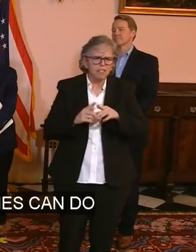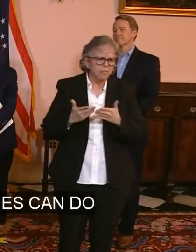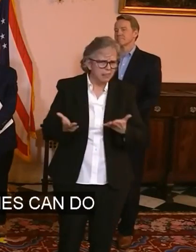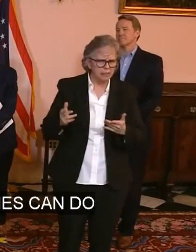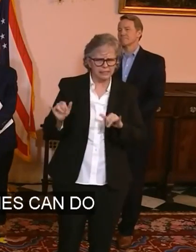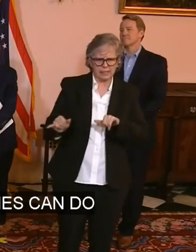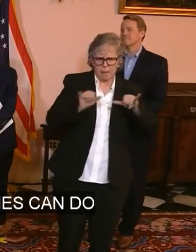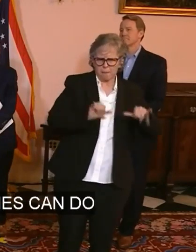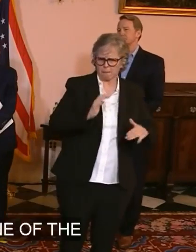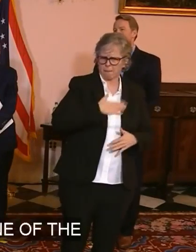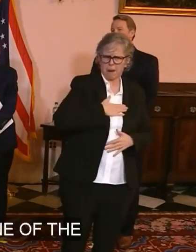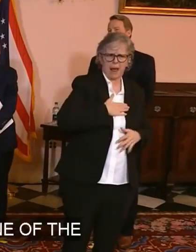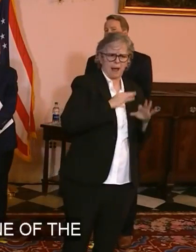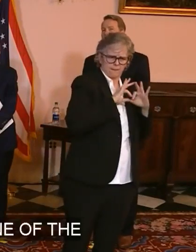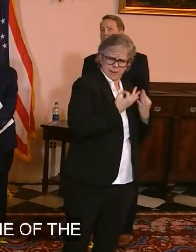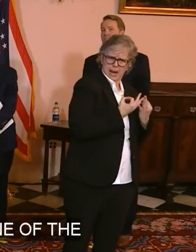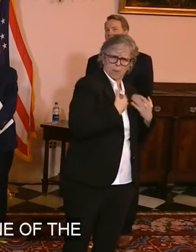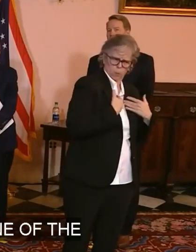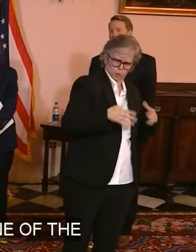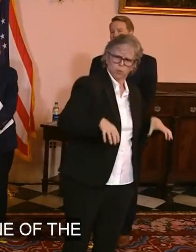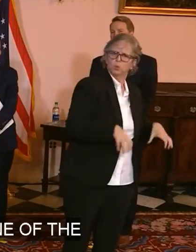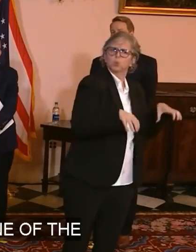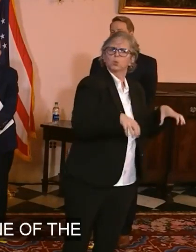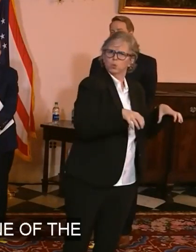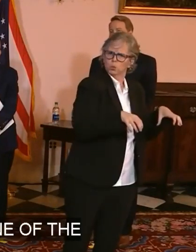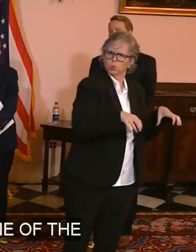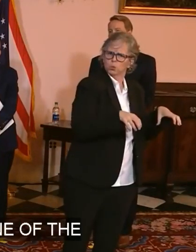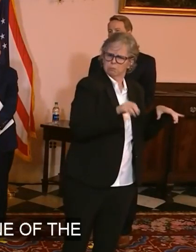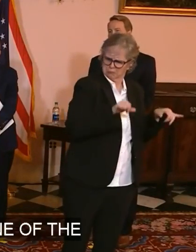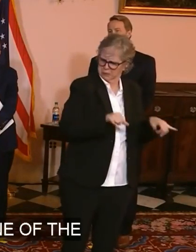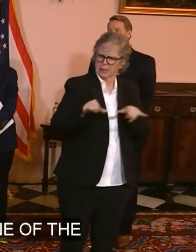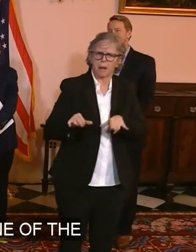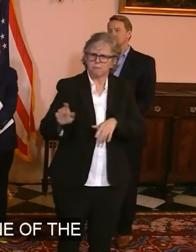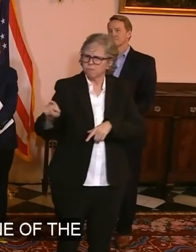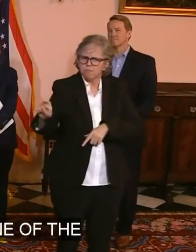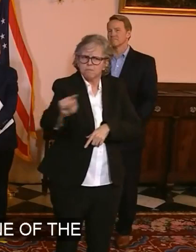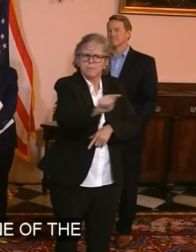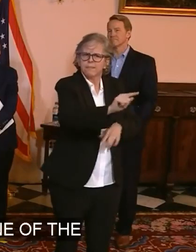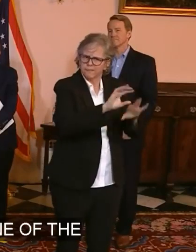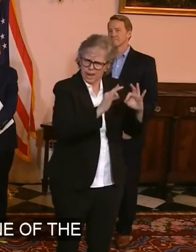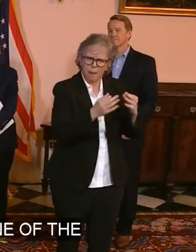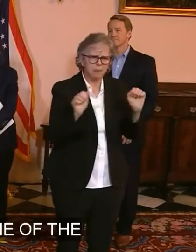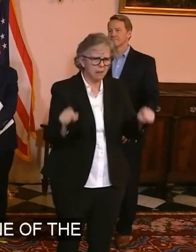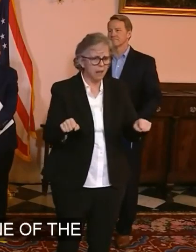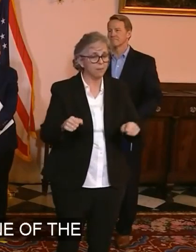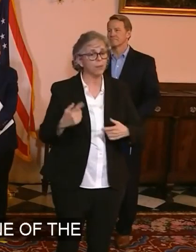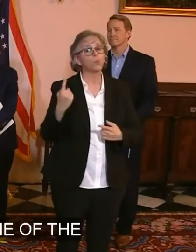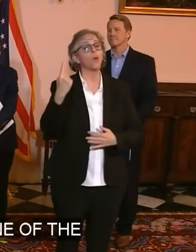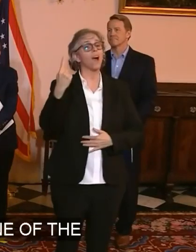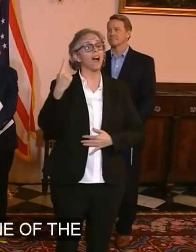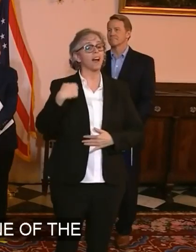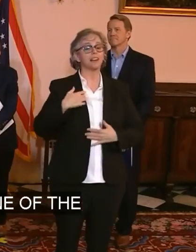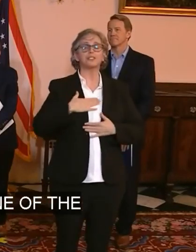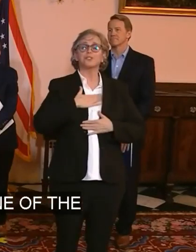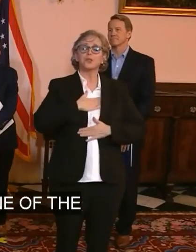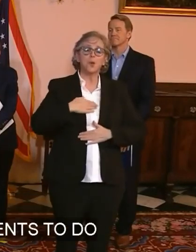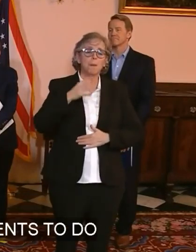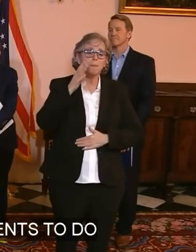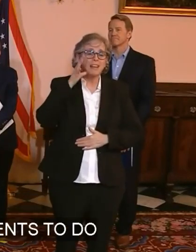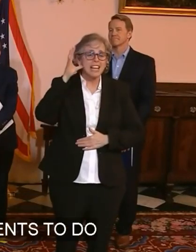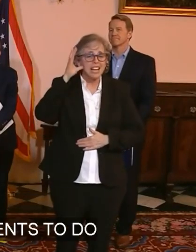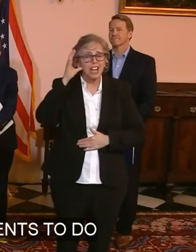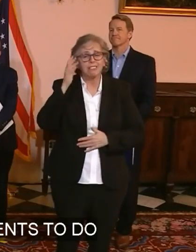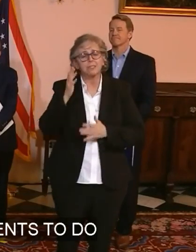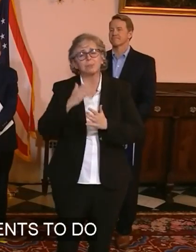One of the things that we love and that I encourage all parents to do is to read to their kids. Last week I